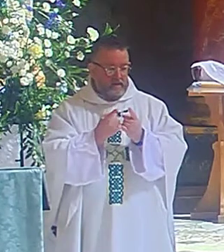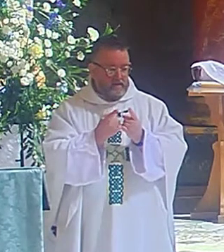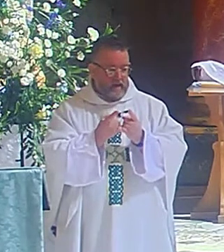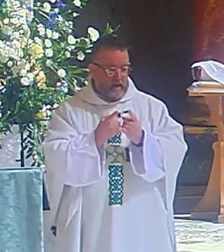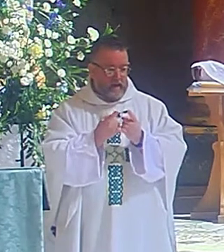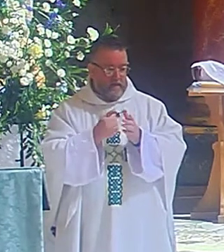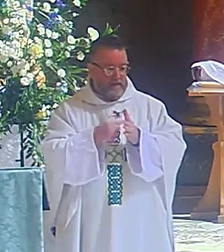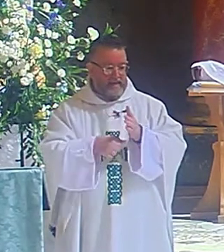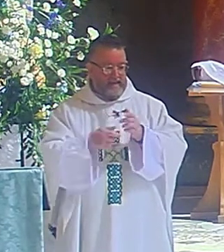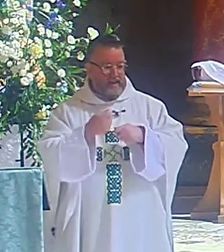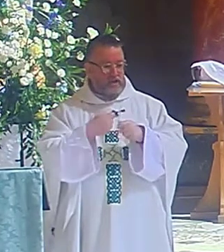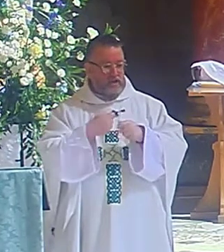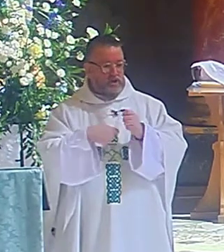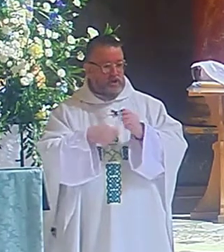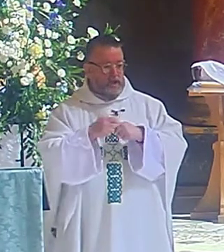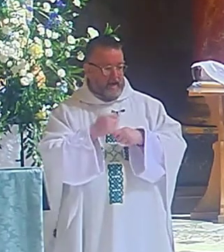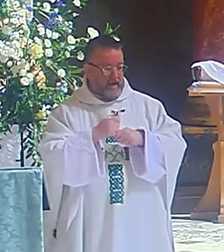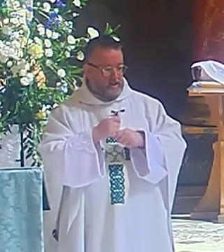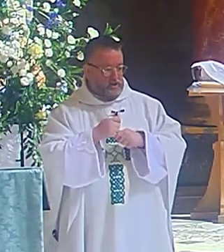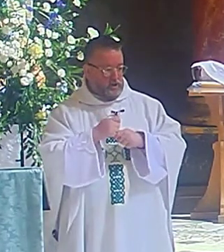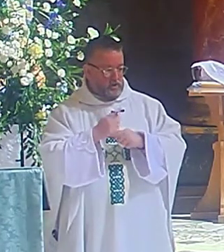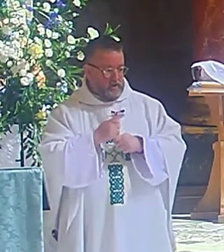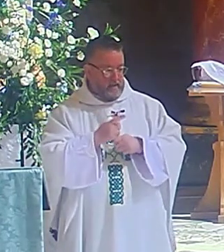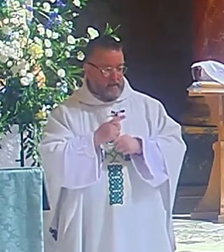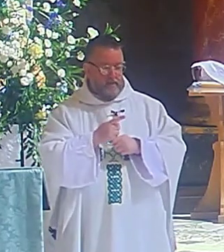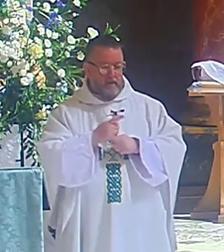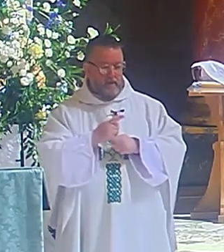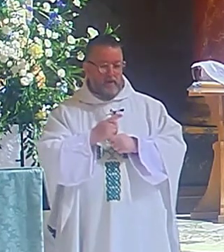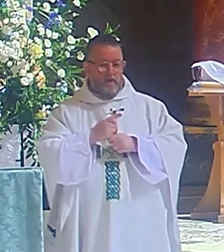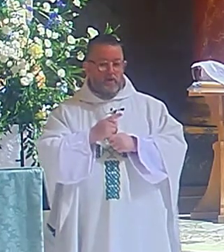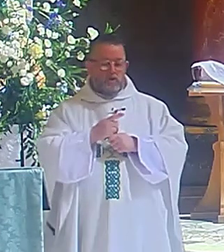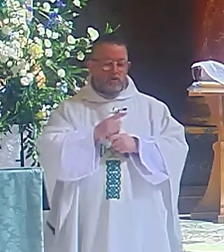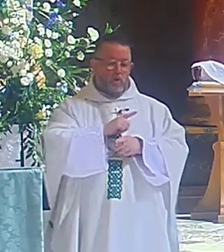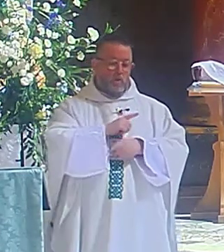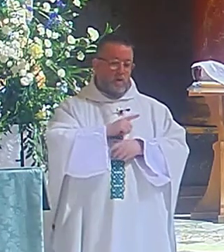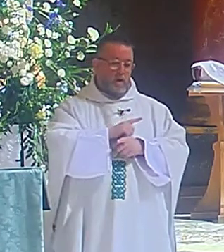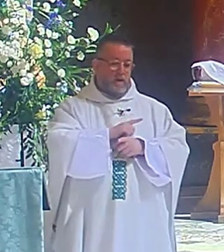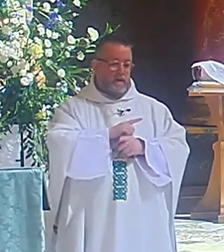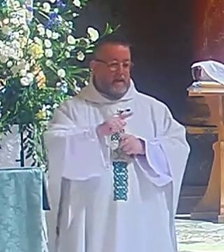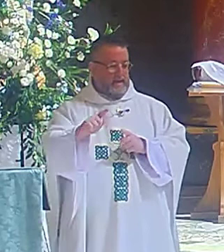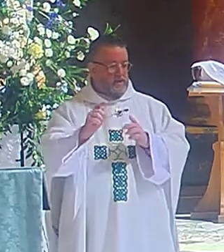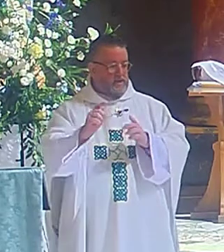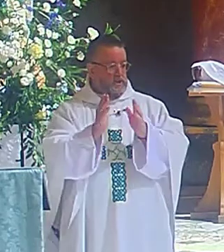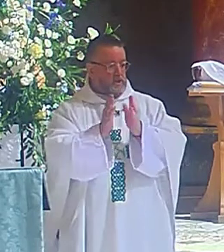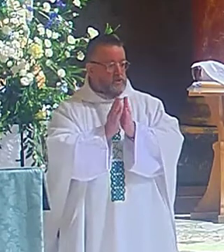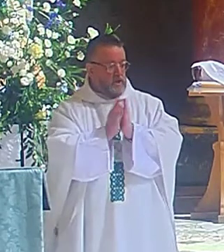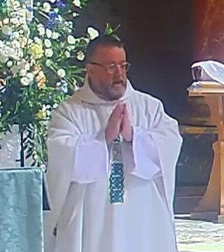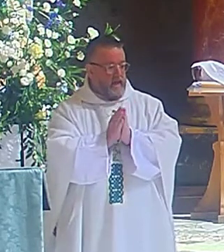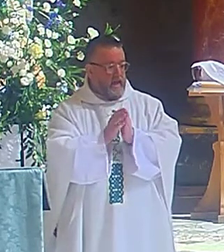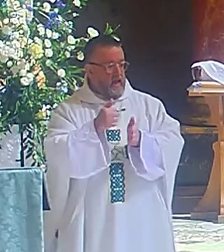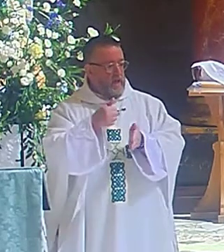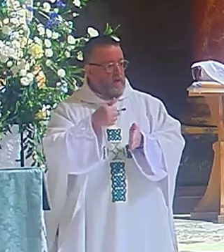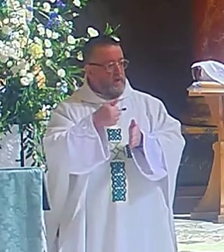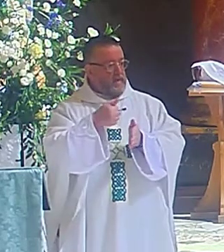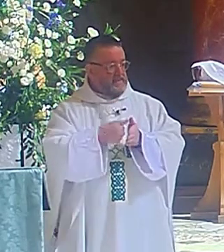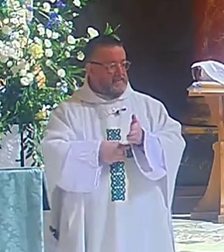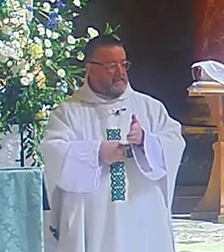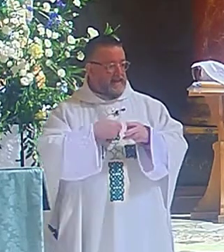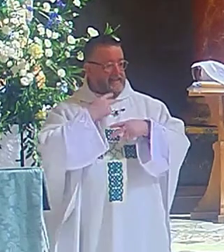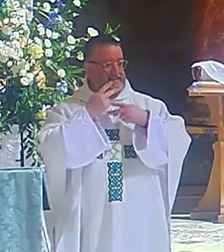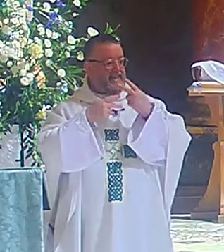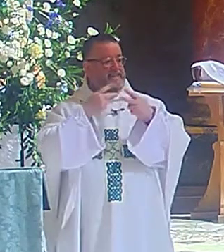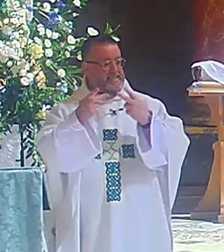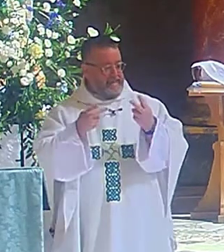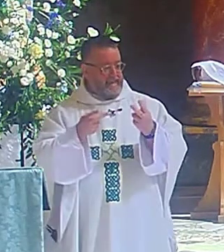Things are beginning to change, okay? So next Sunday, we can